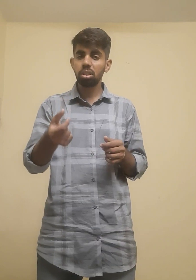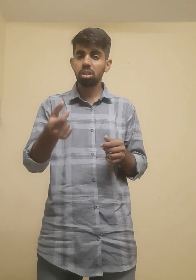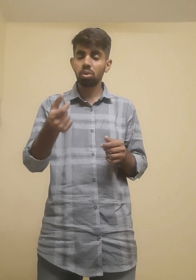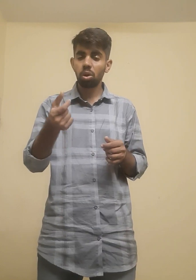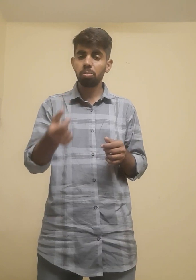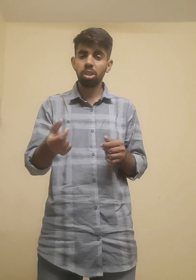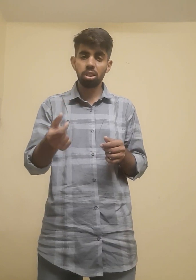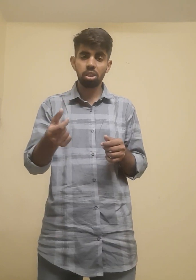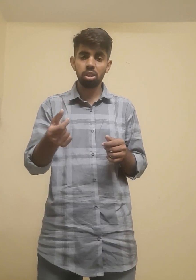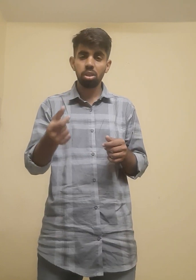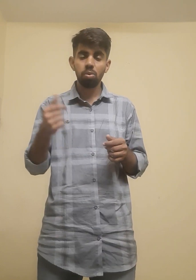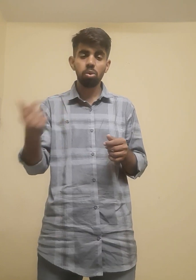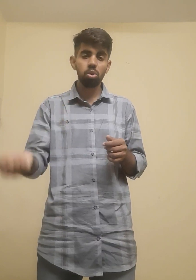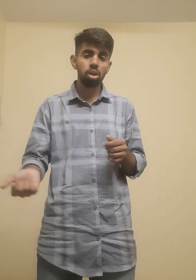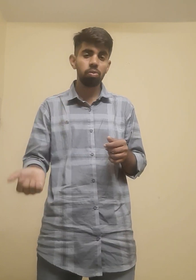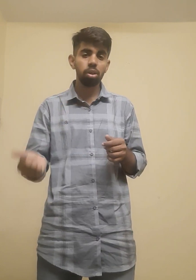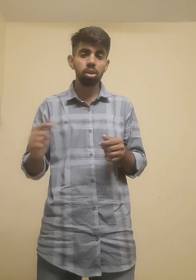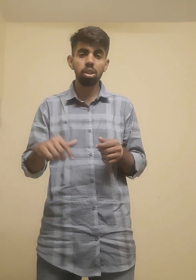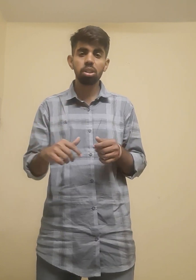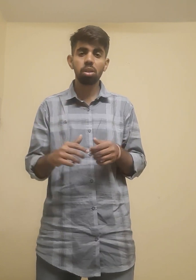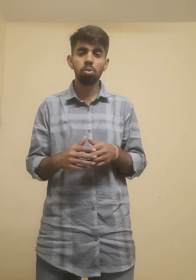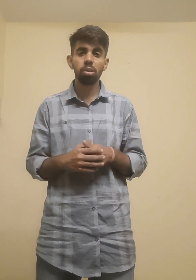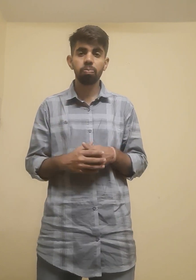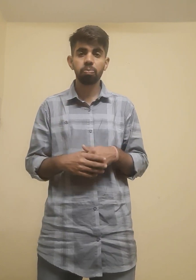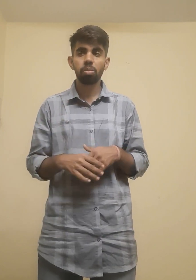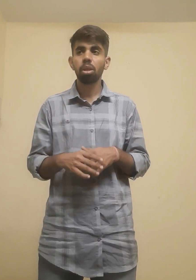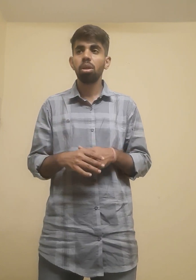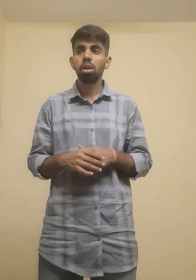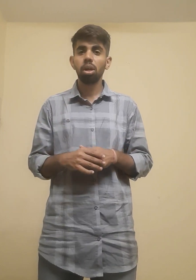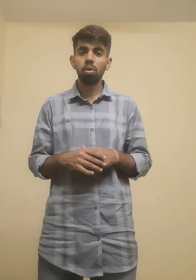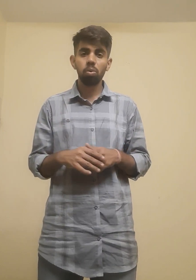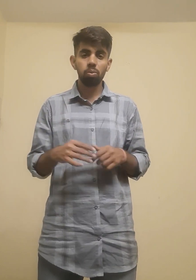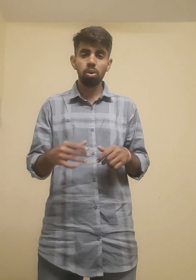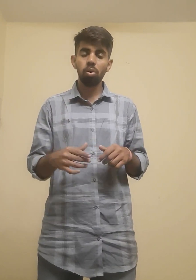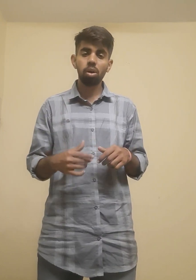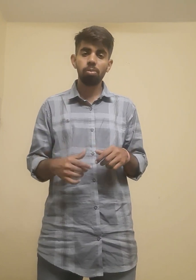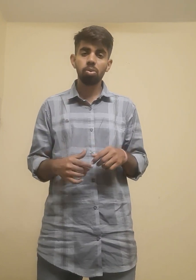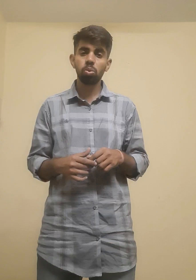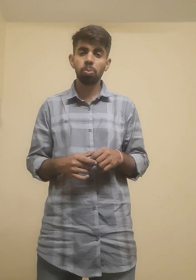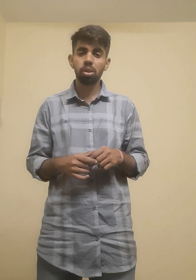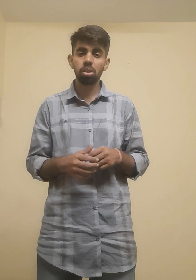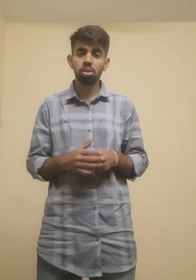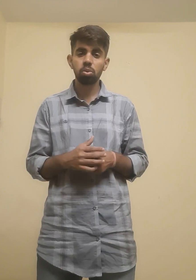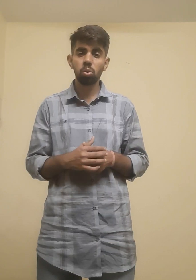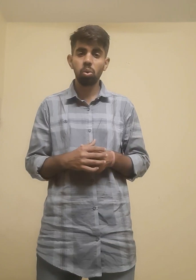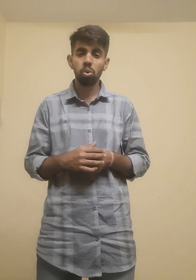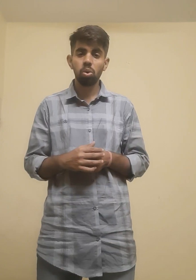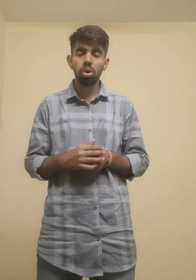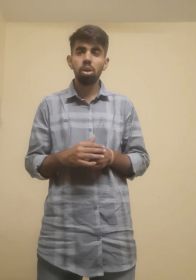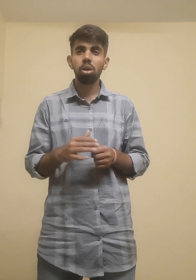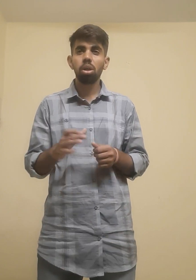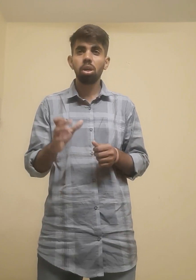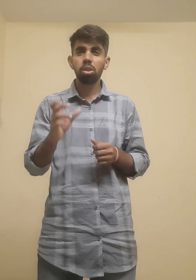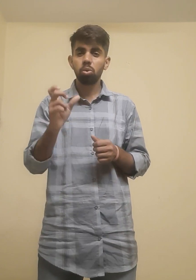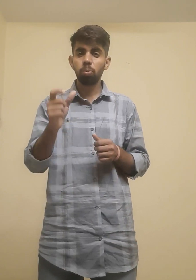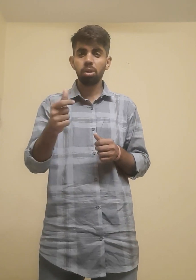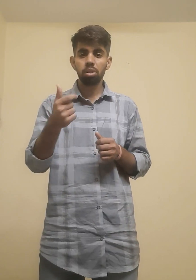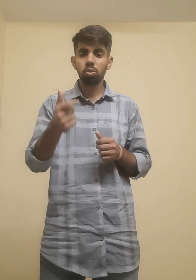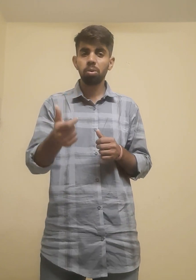instance object we refer this keyword. Now we will talk about super. So super